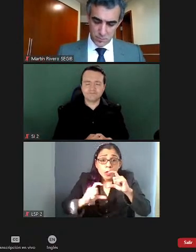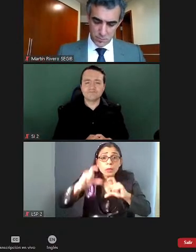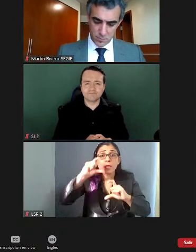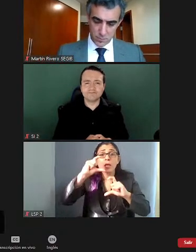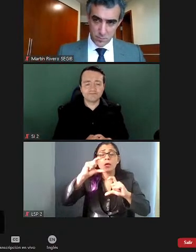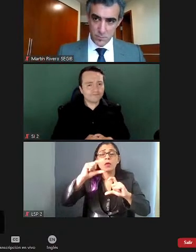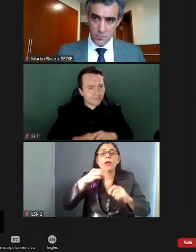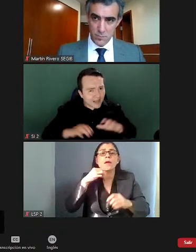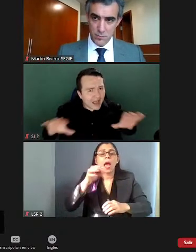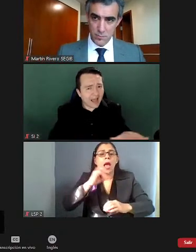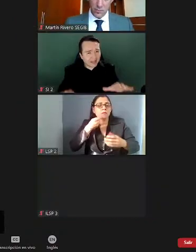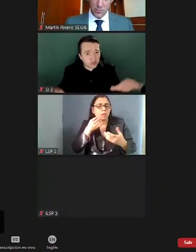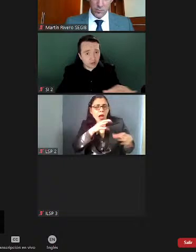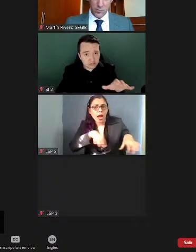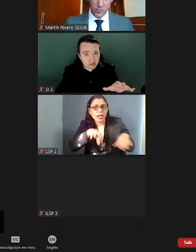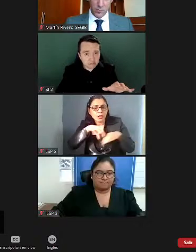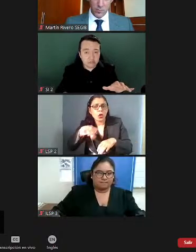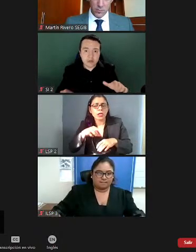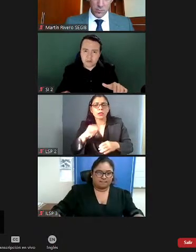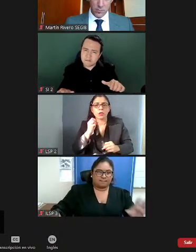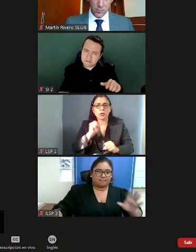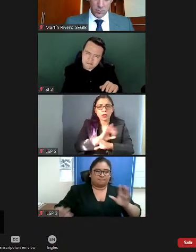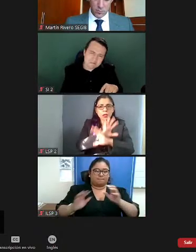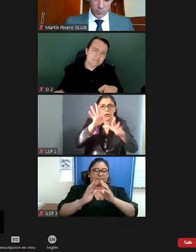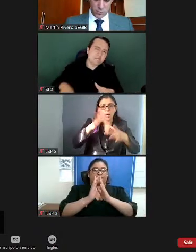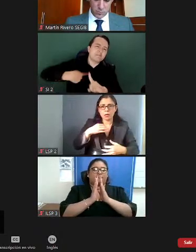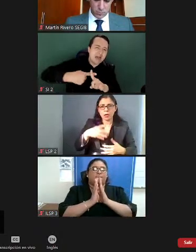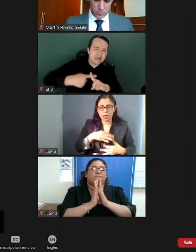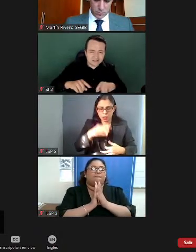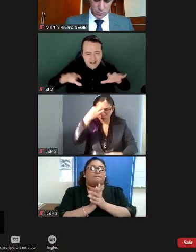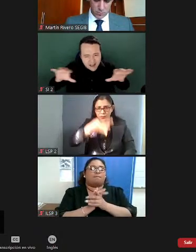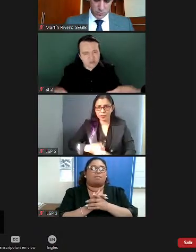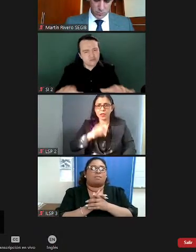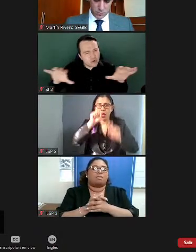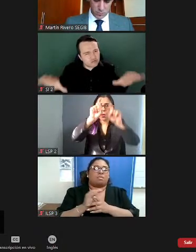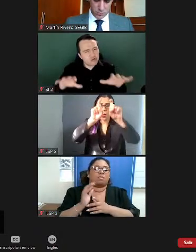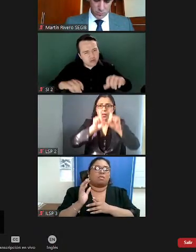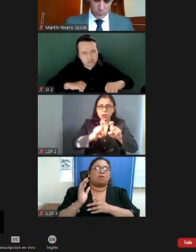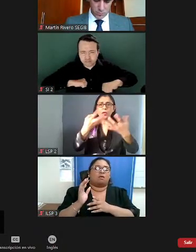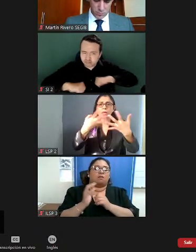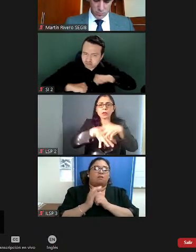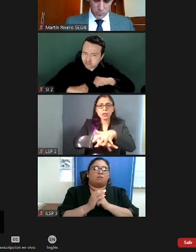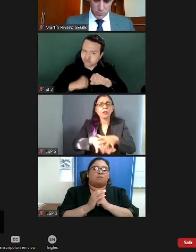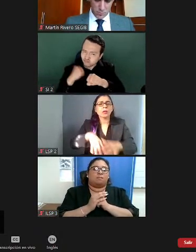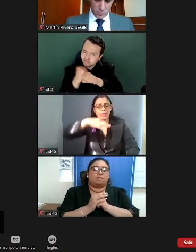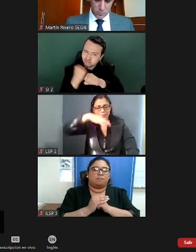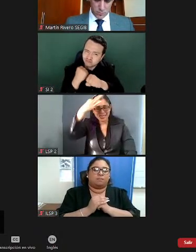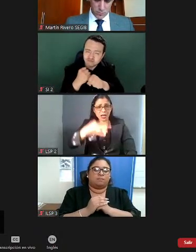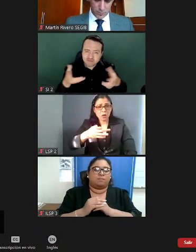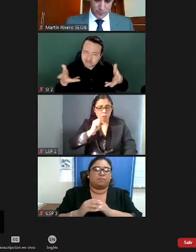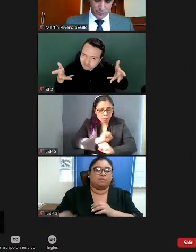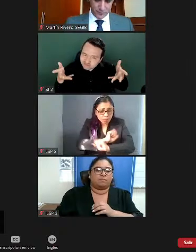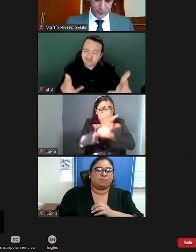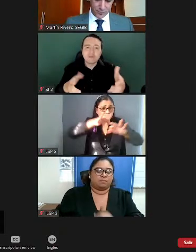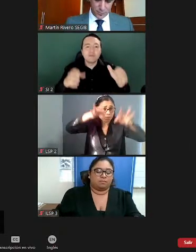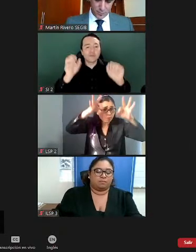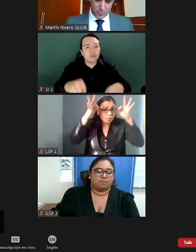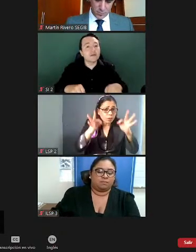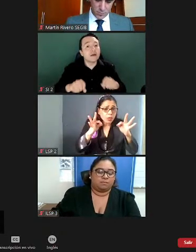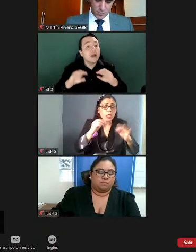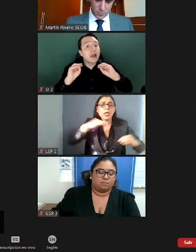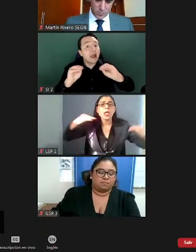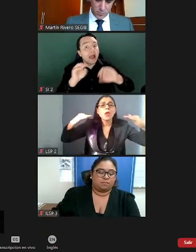increasing in effective actions that will ensure inclusive education high